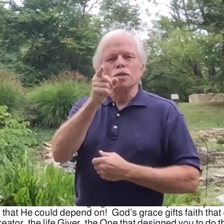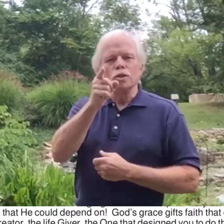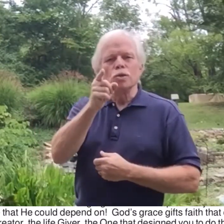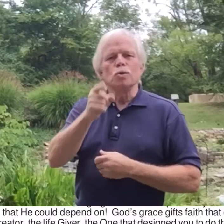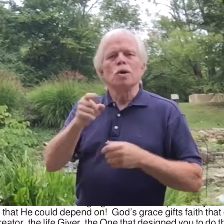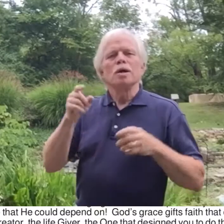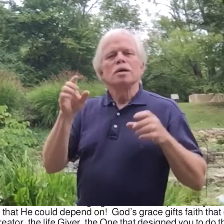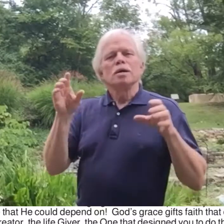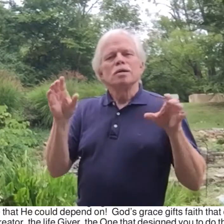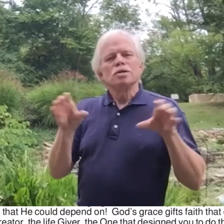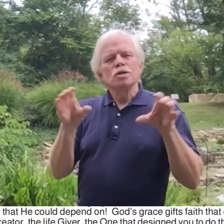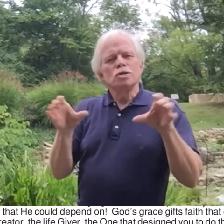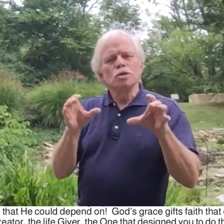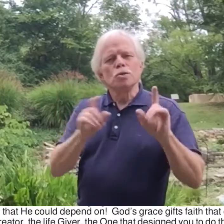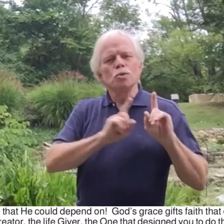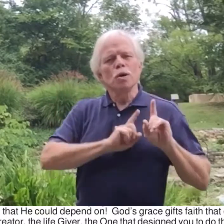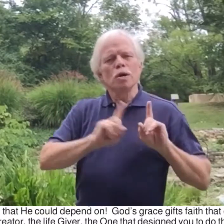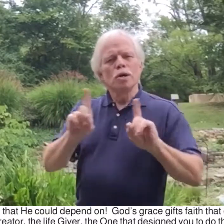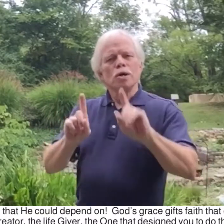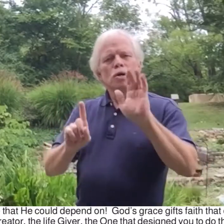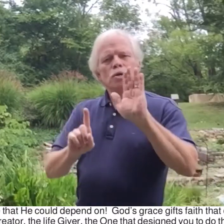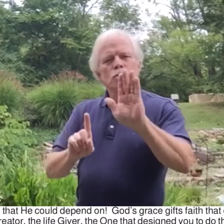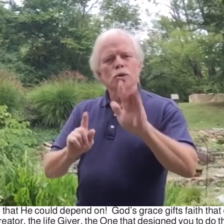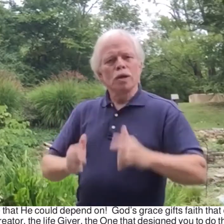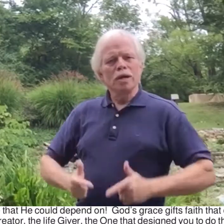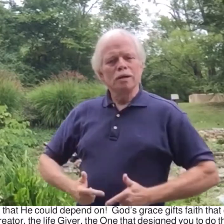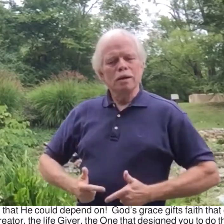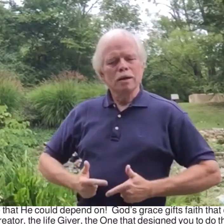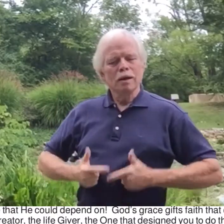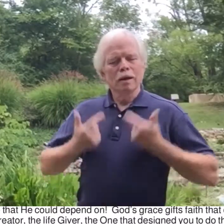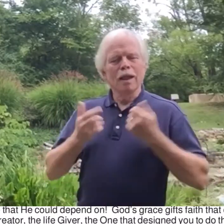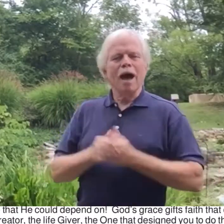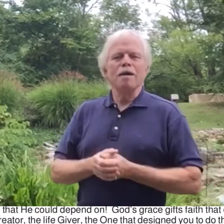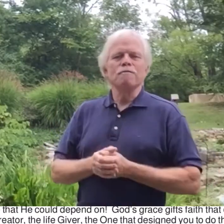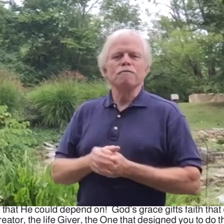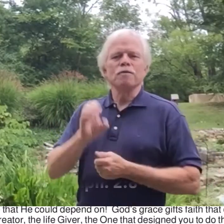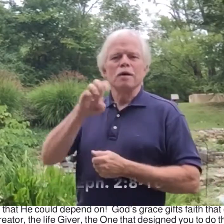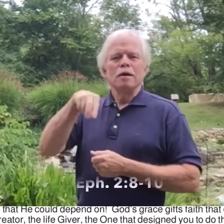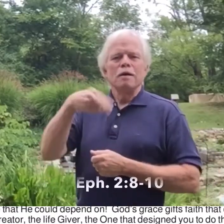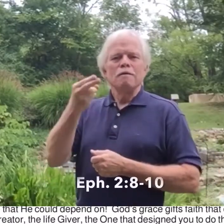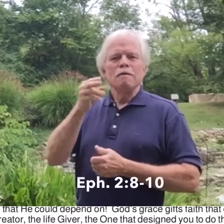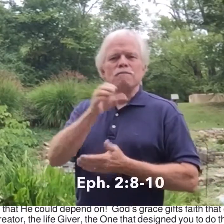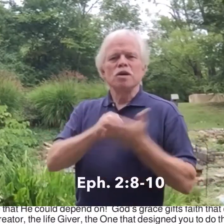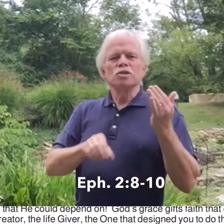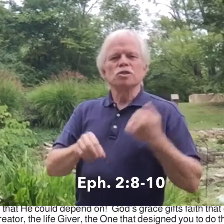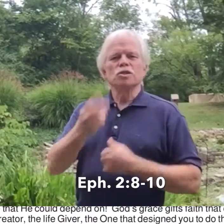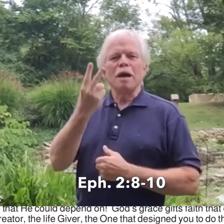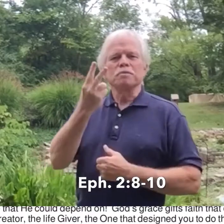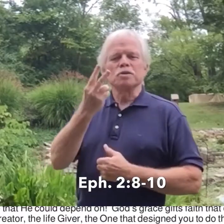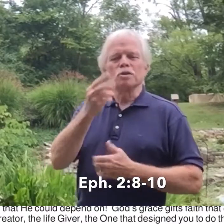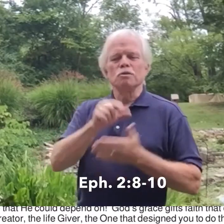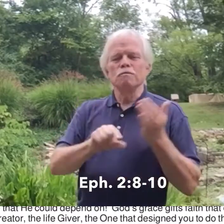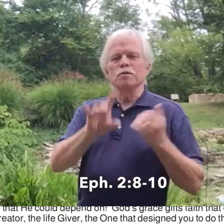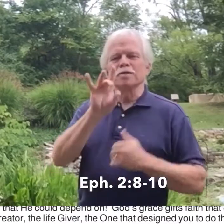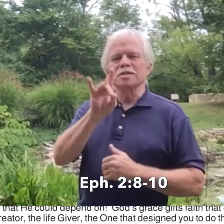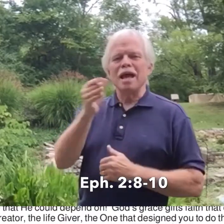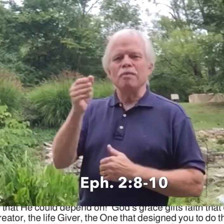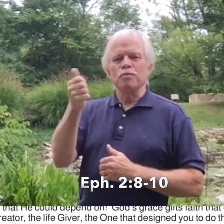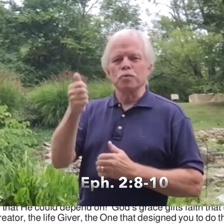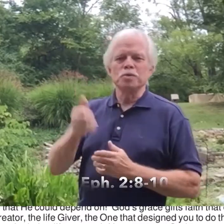you to do during life. Ephesians chapter 2, verses 8 through